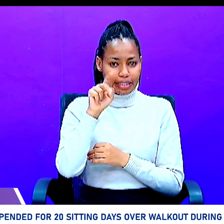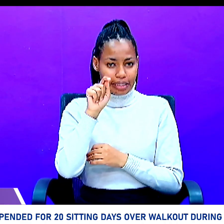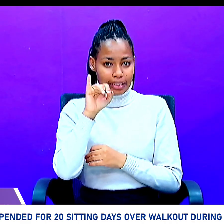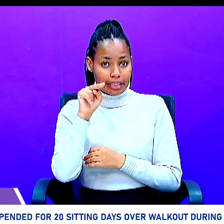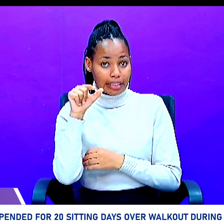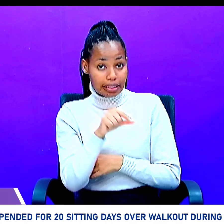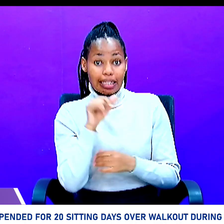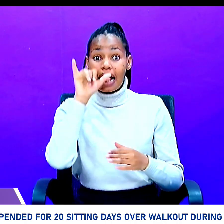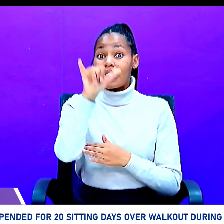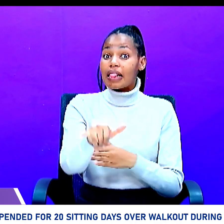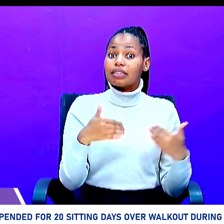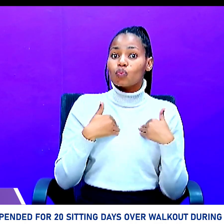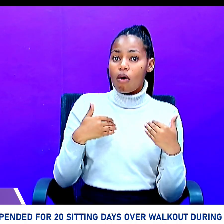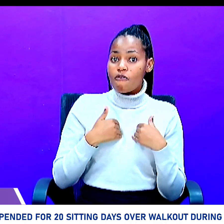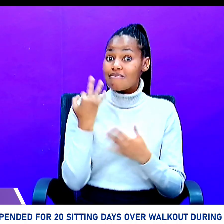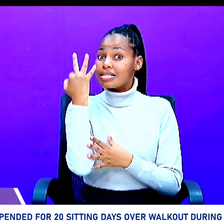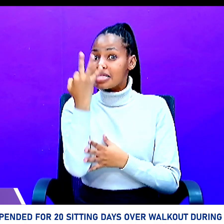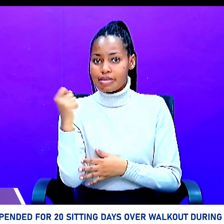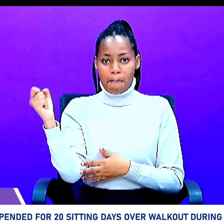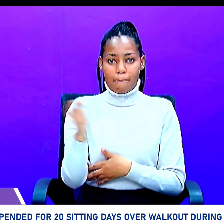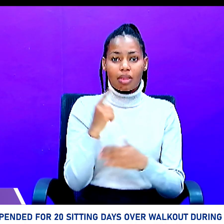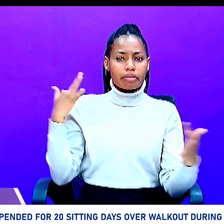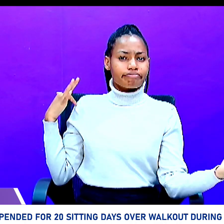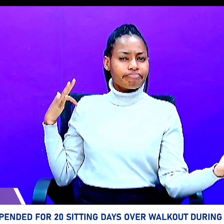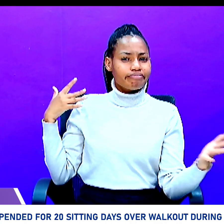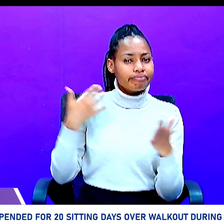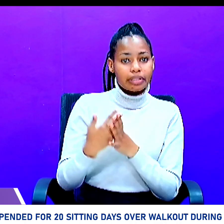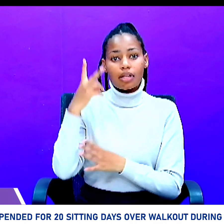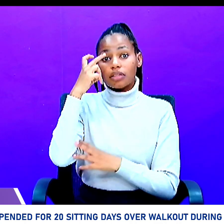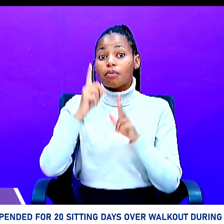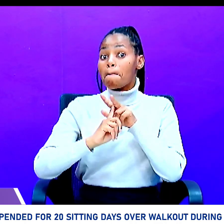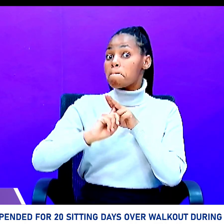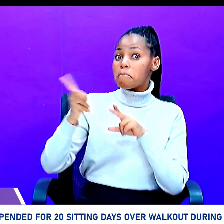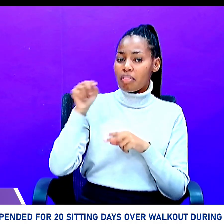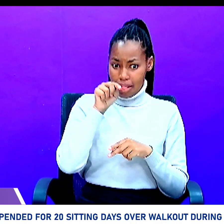family, lamenting that it had been 3 months since the suspects escaped.